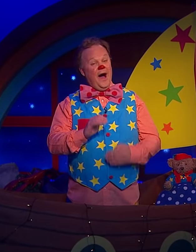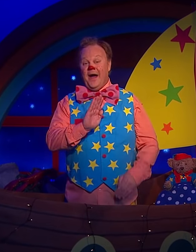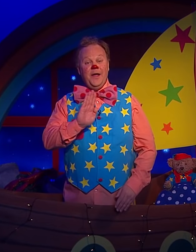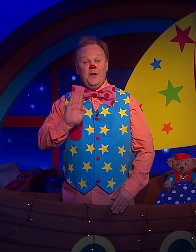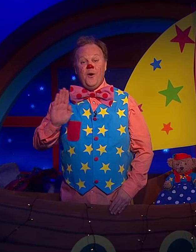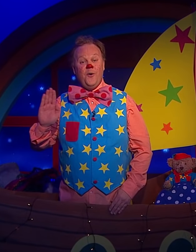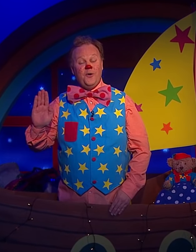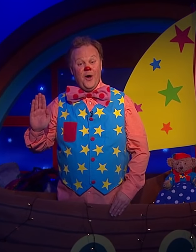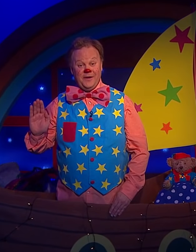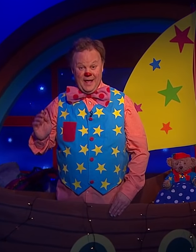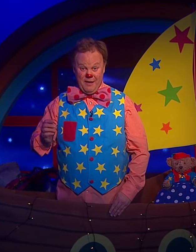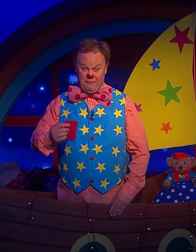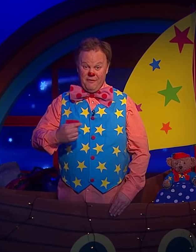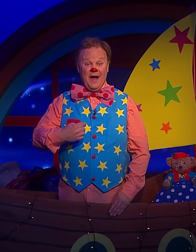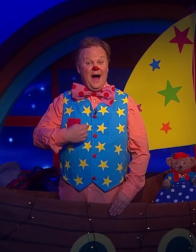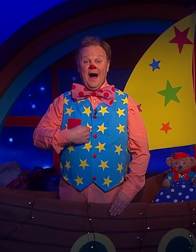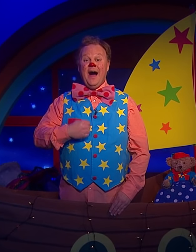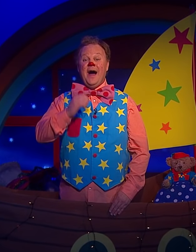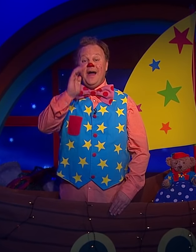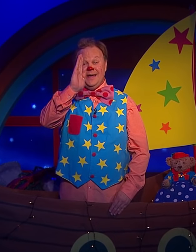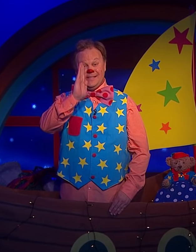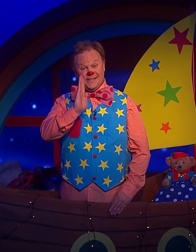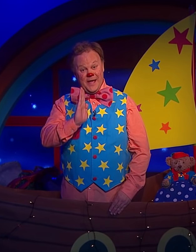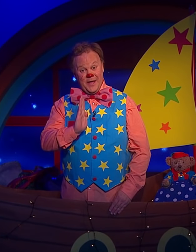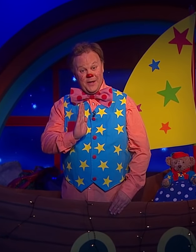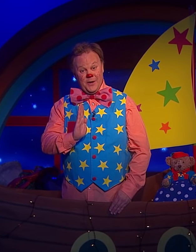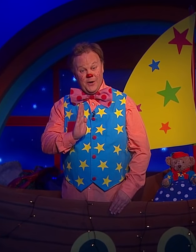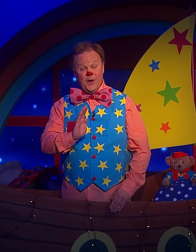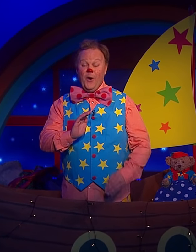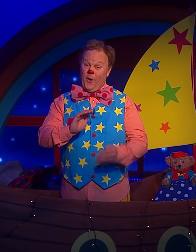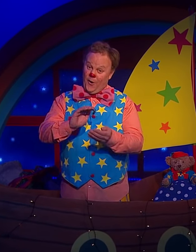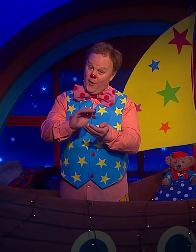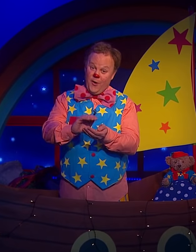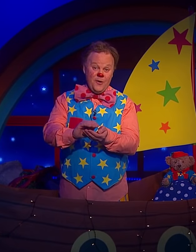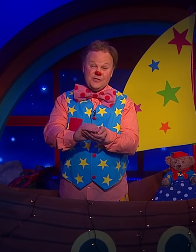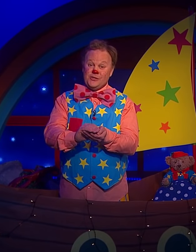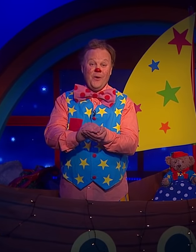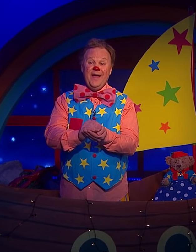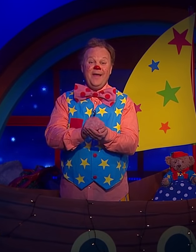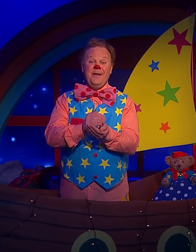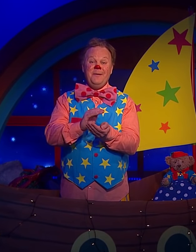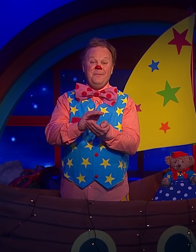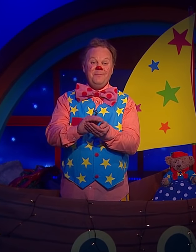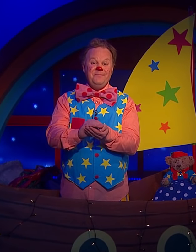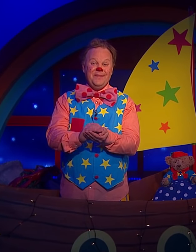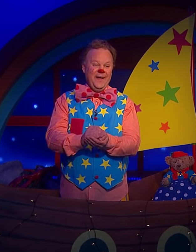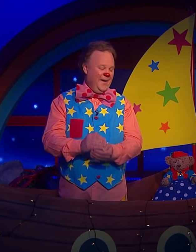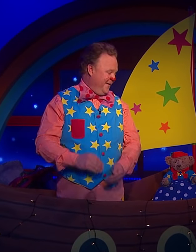I know not if I sink or swim.